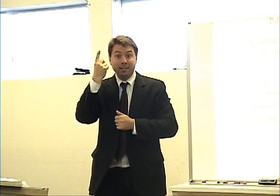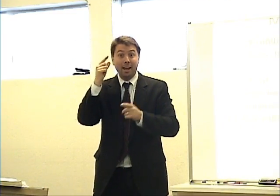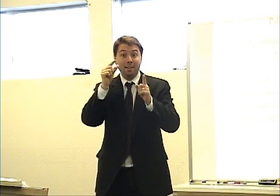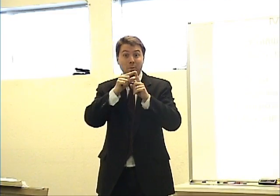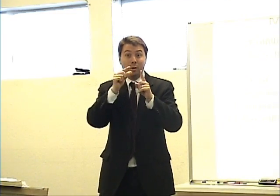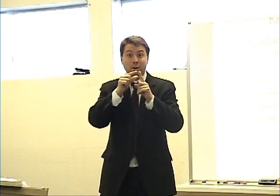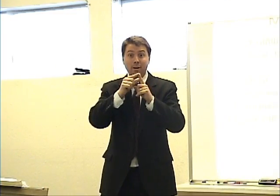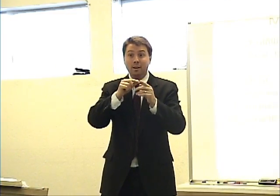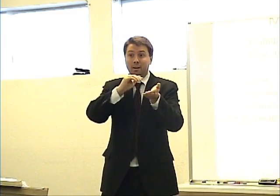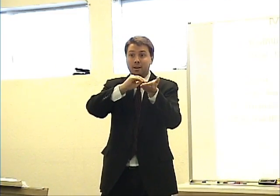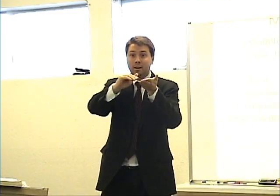Understand the word